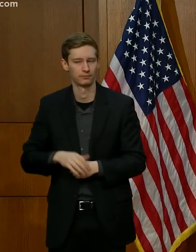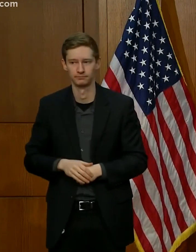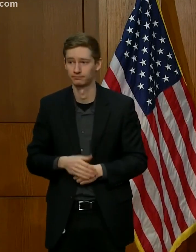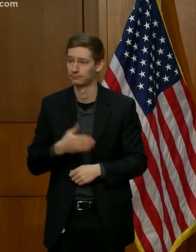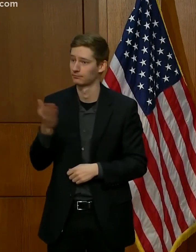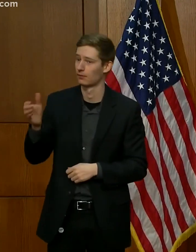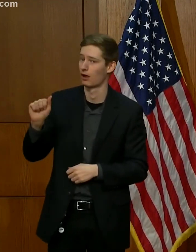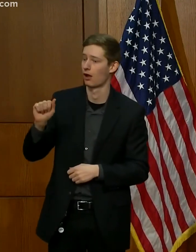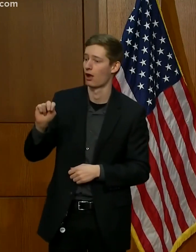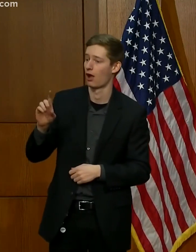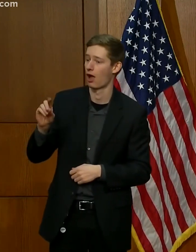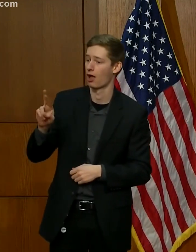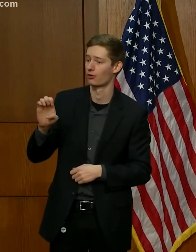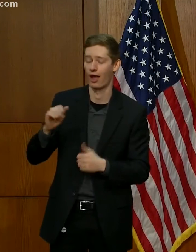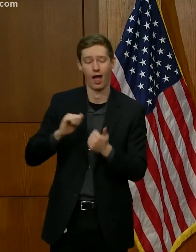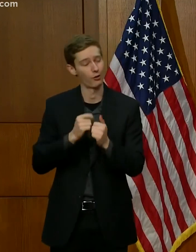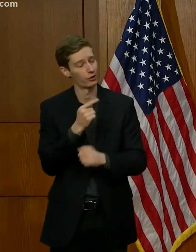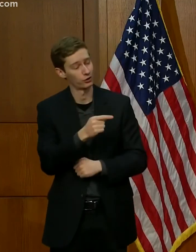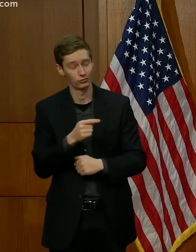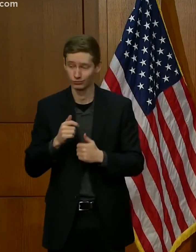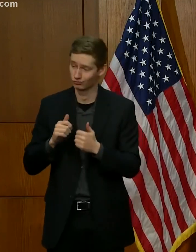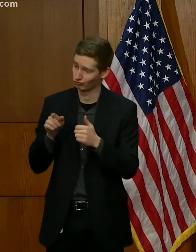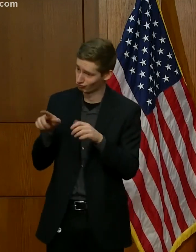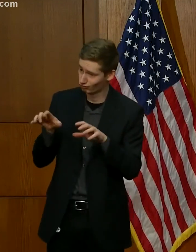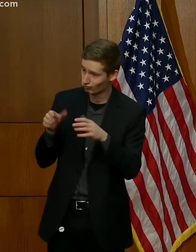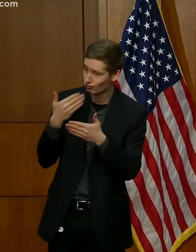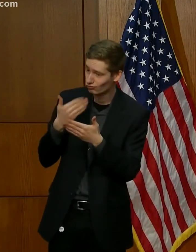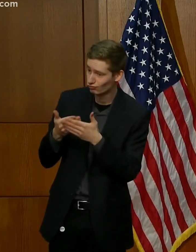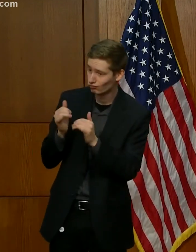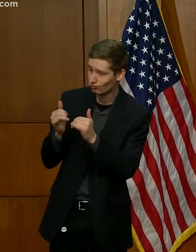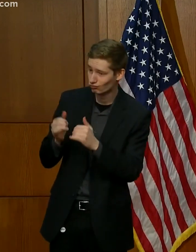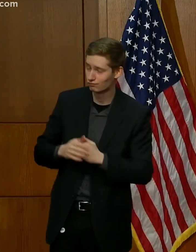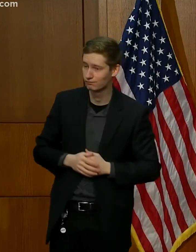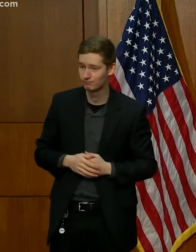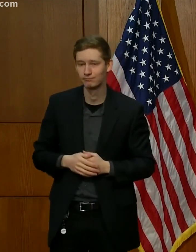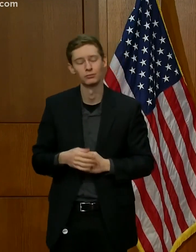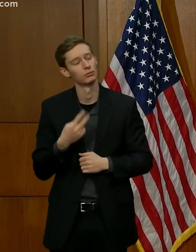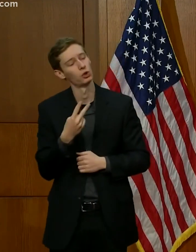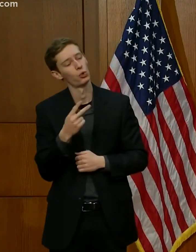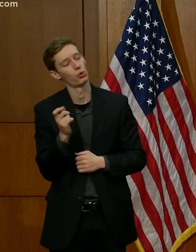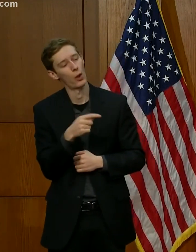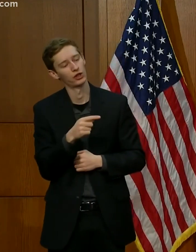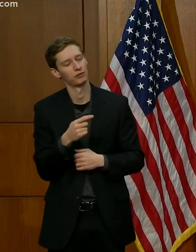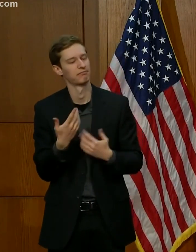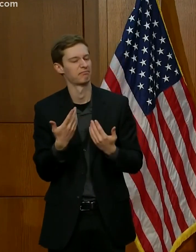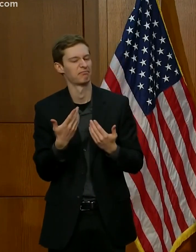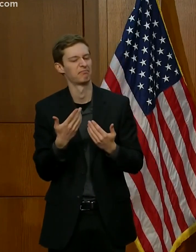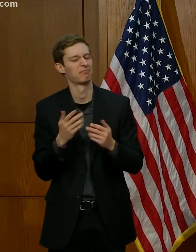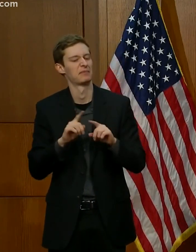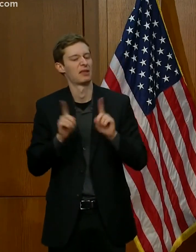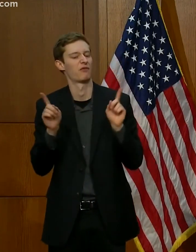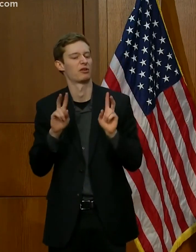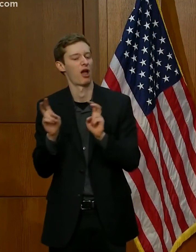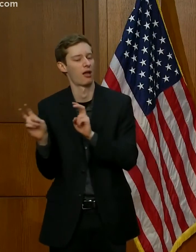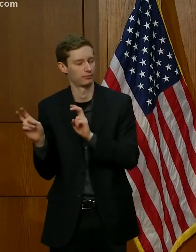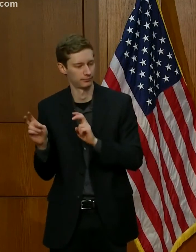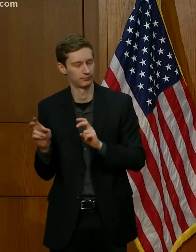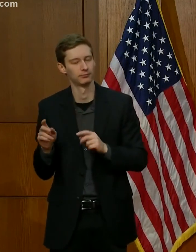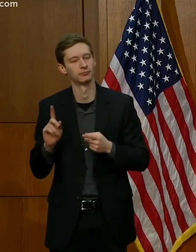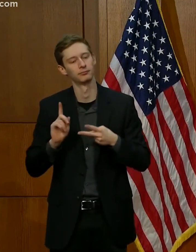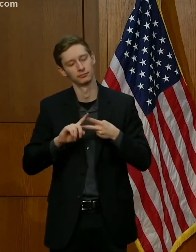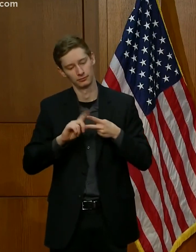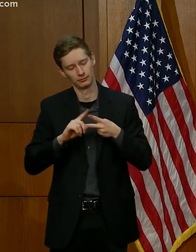How are you doing today, Governor? I'm well, Andre, and I hope you are also. Thank you. Got two questions kind of separate from what we talked about today. We're still getting phone